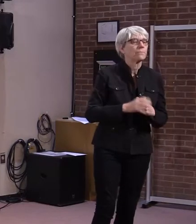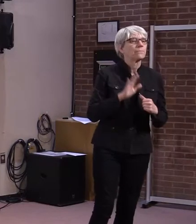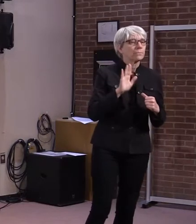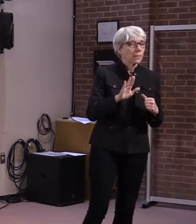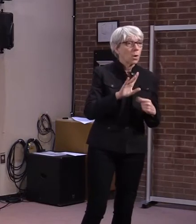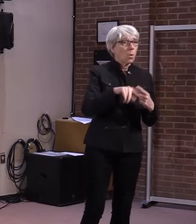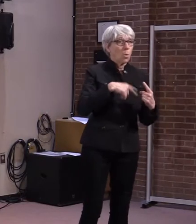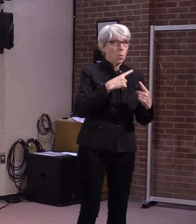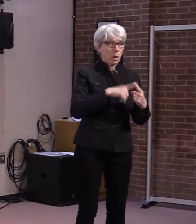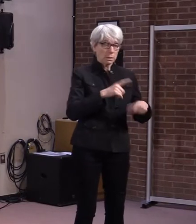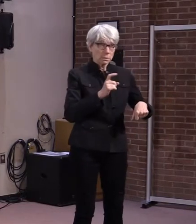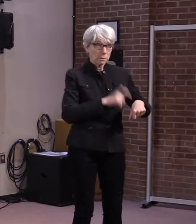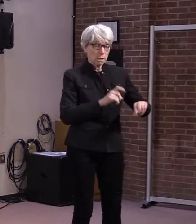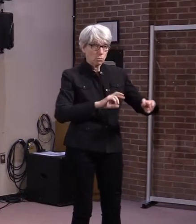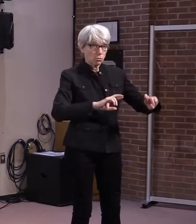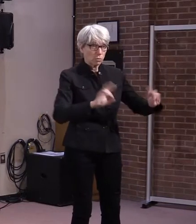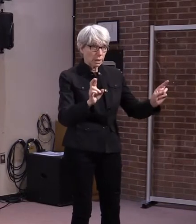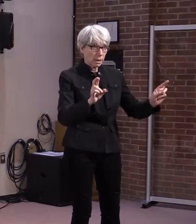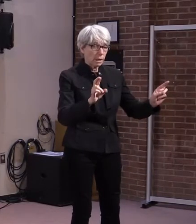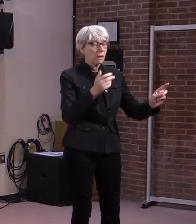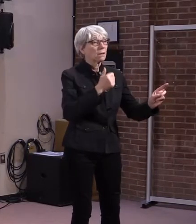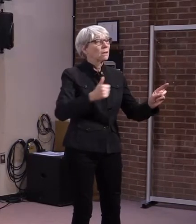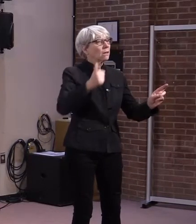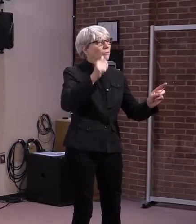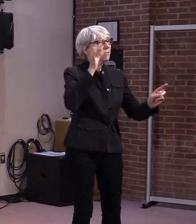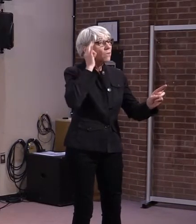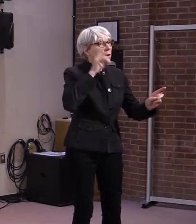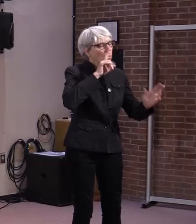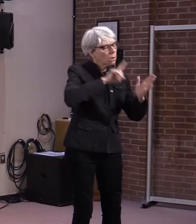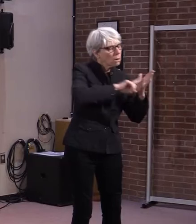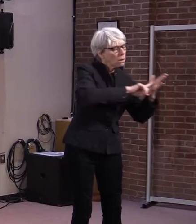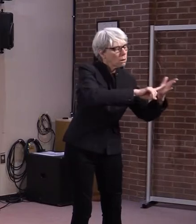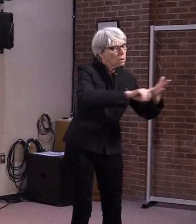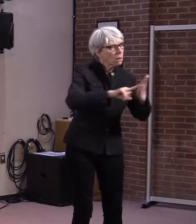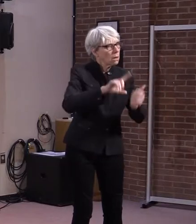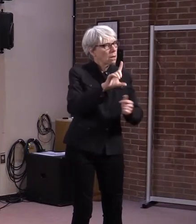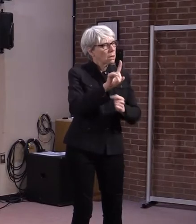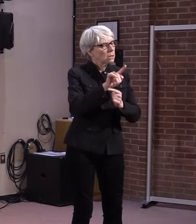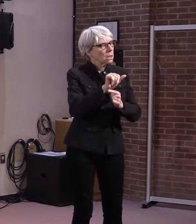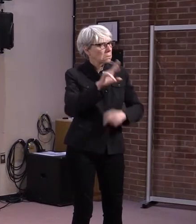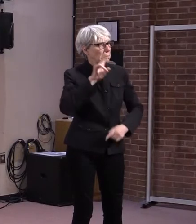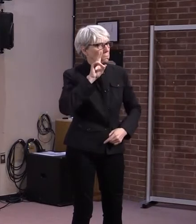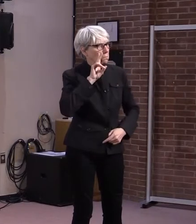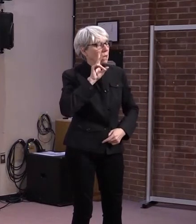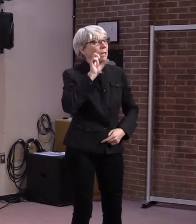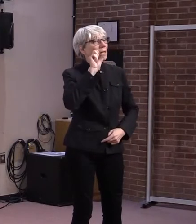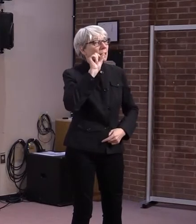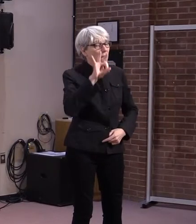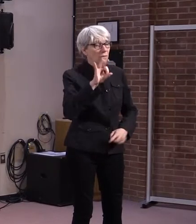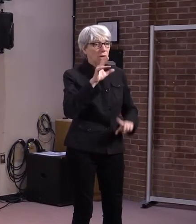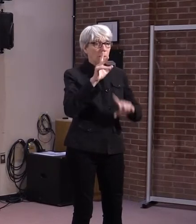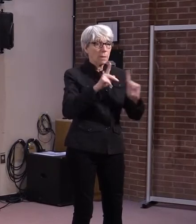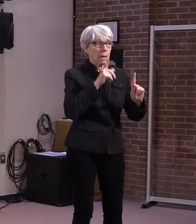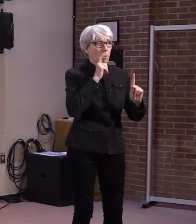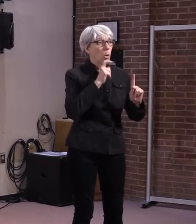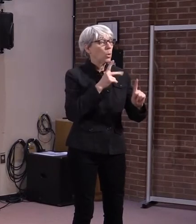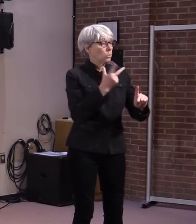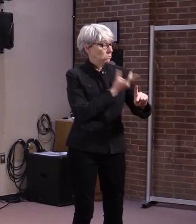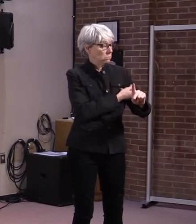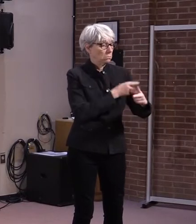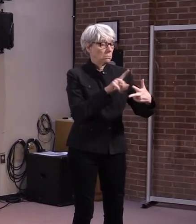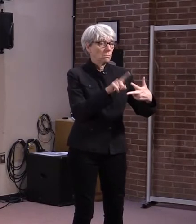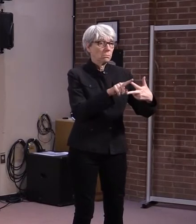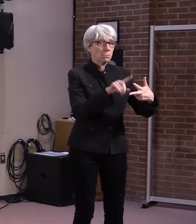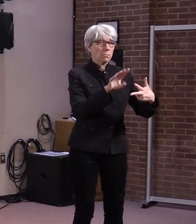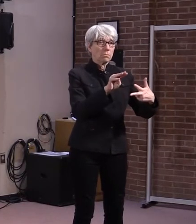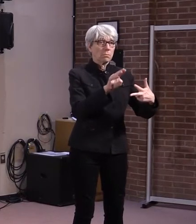officials will also review the data to determine whether boosters are needed for people who receive Moderna and